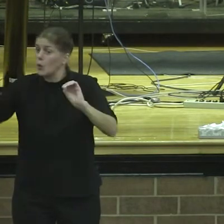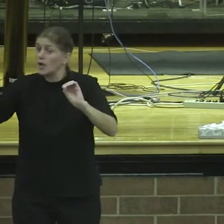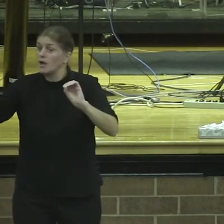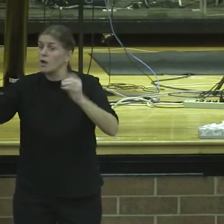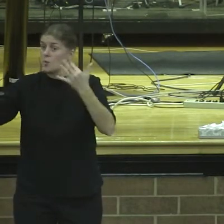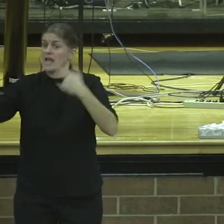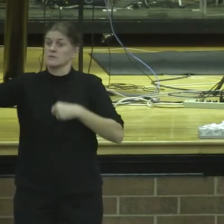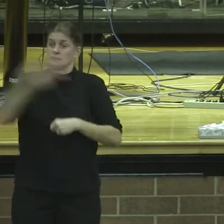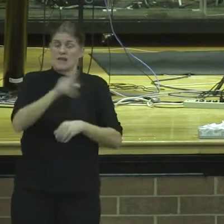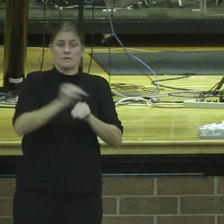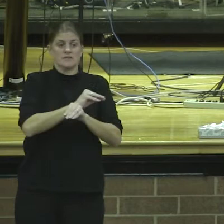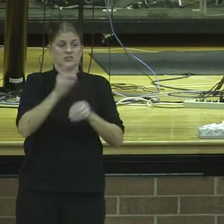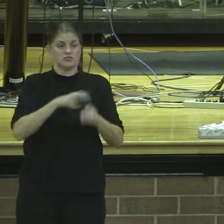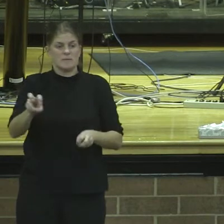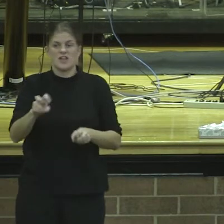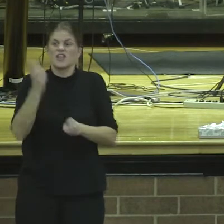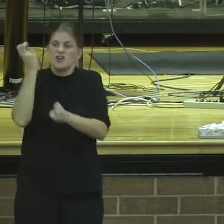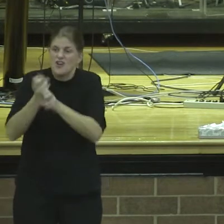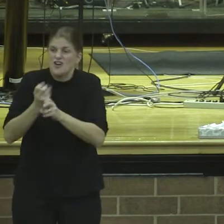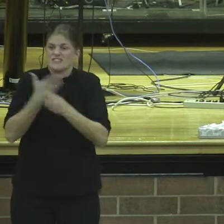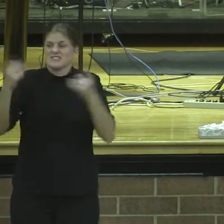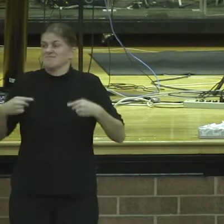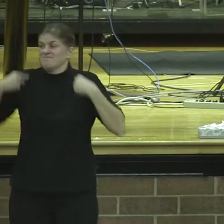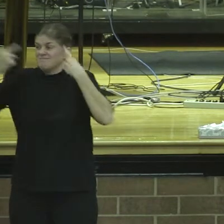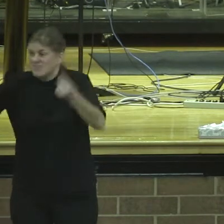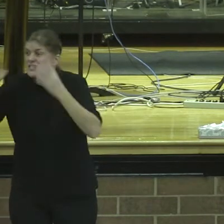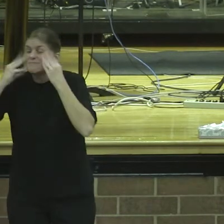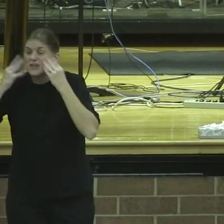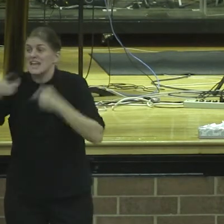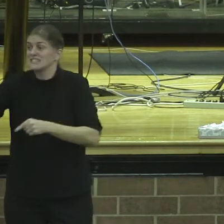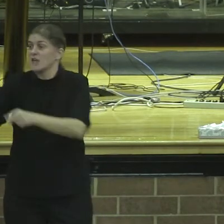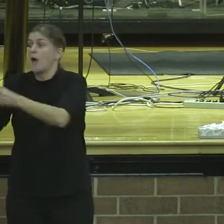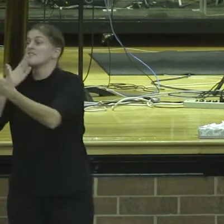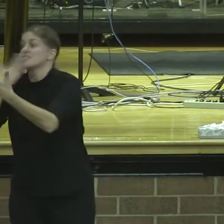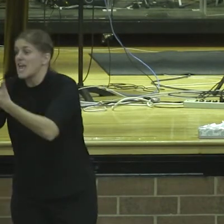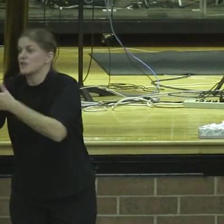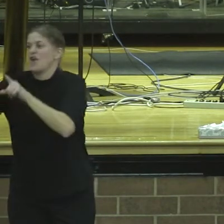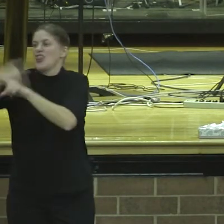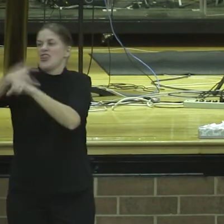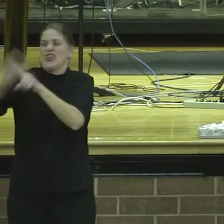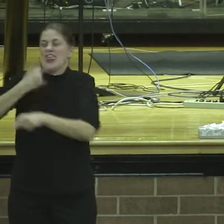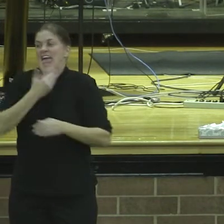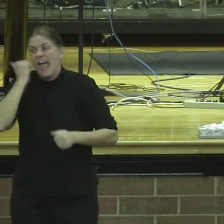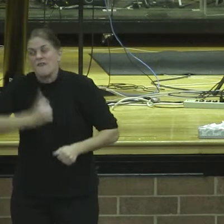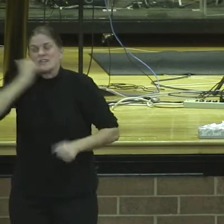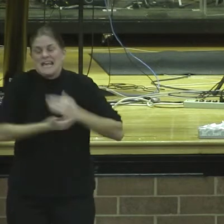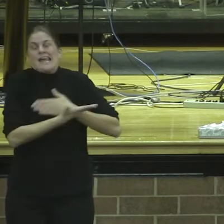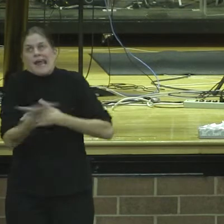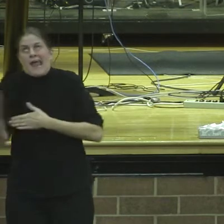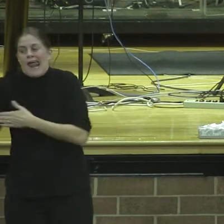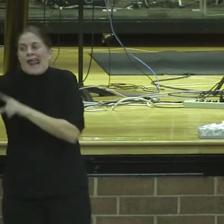back. It was the hardest thing I ever had to do. And Tom, thank you for making fun of me every day about